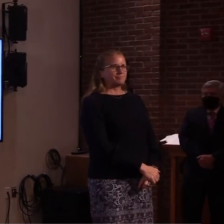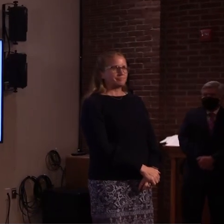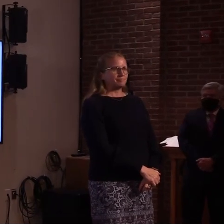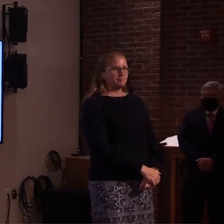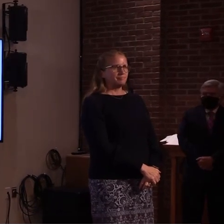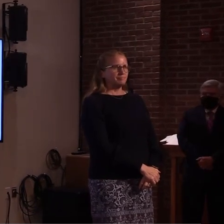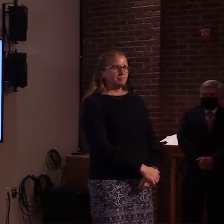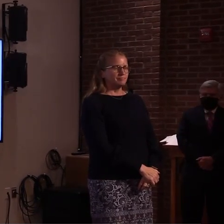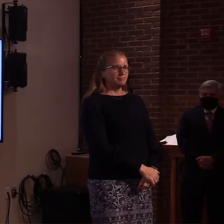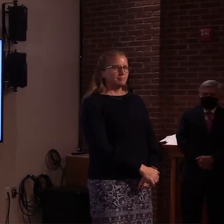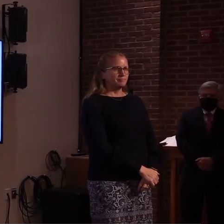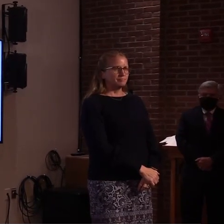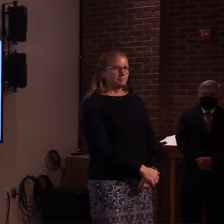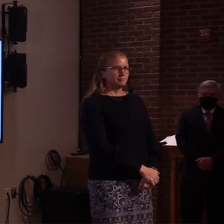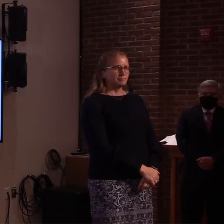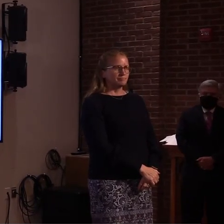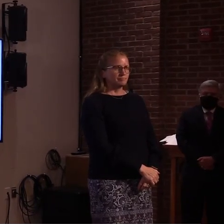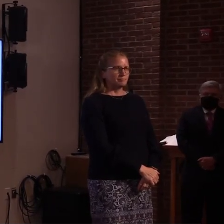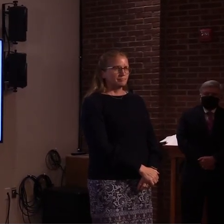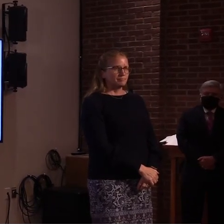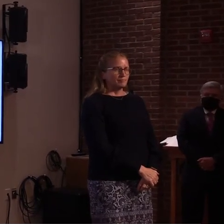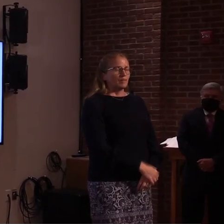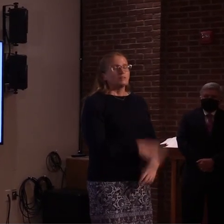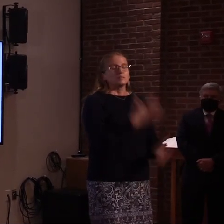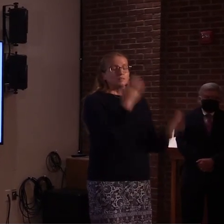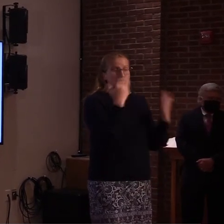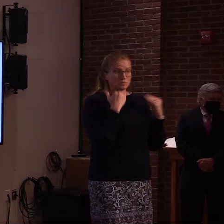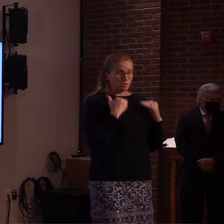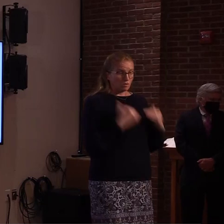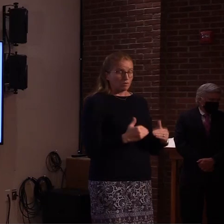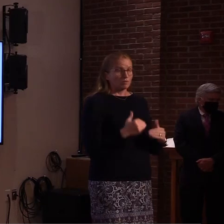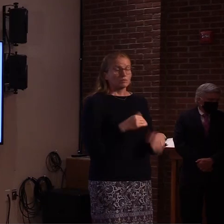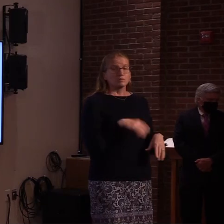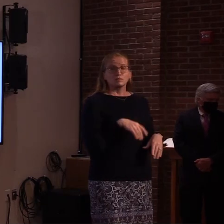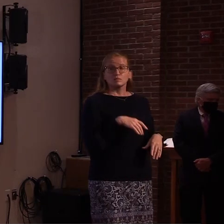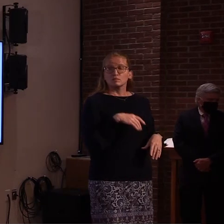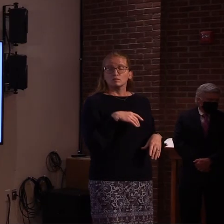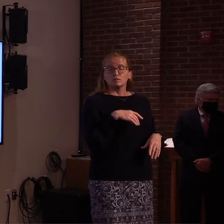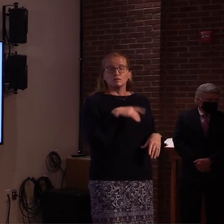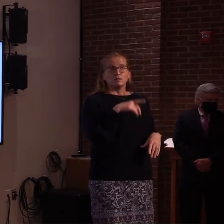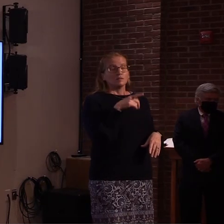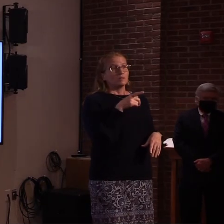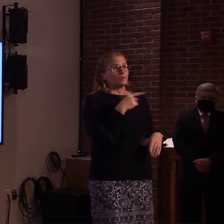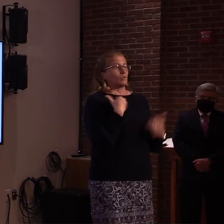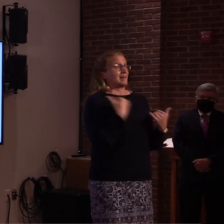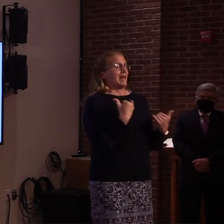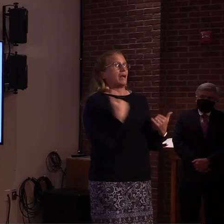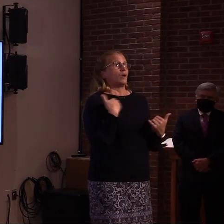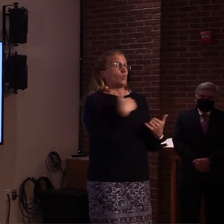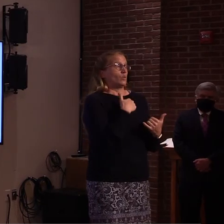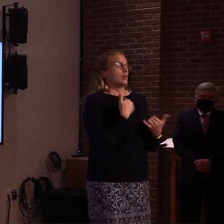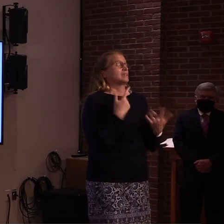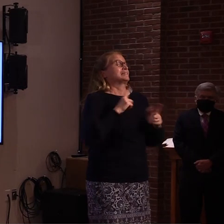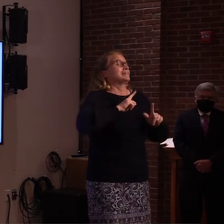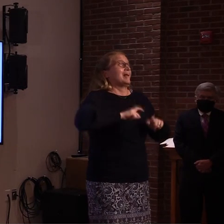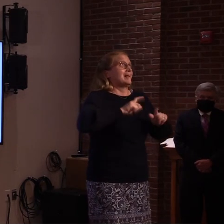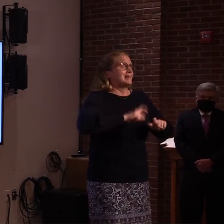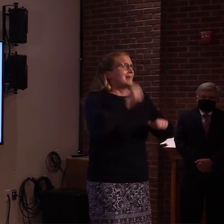Just to fill in with the slides that I usually show, we are doing an incredible amount of testing in this